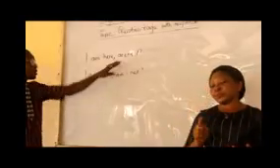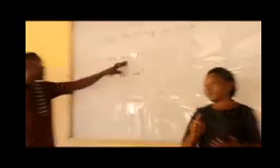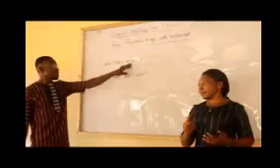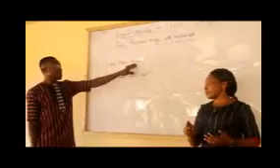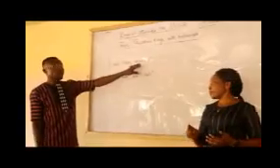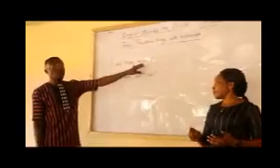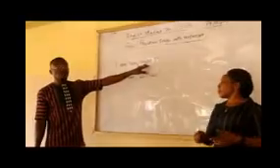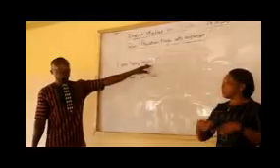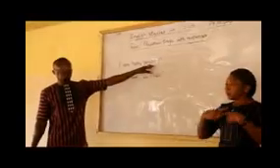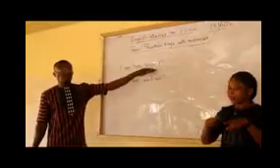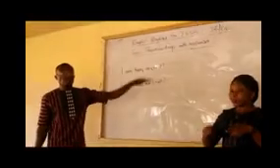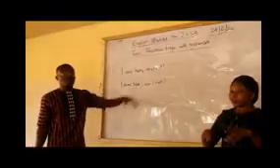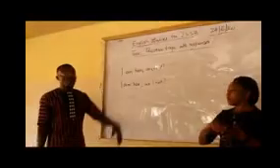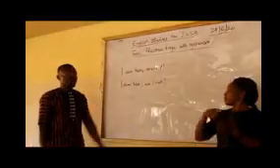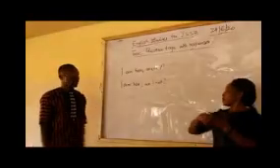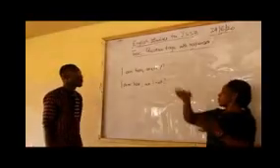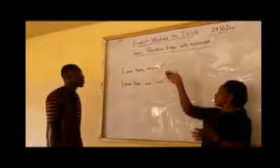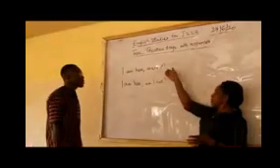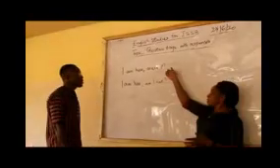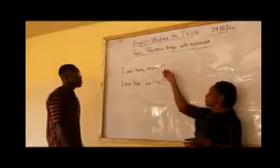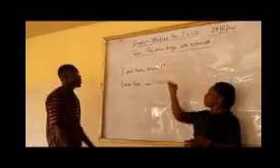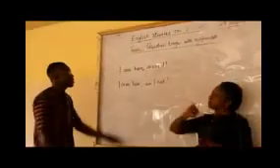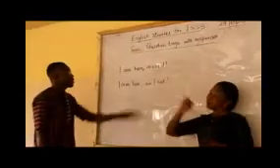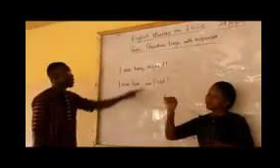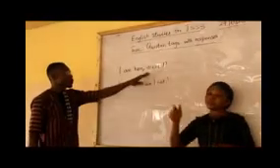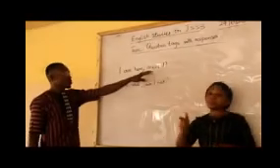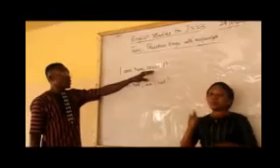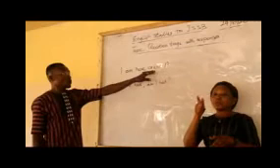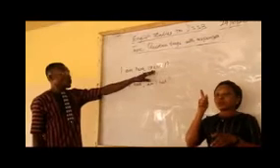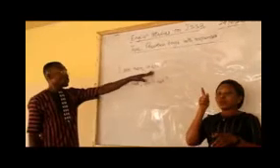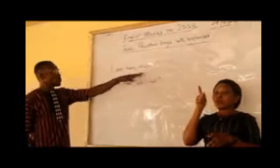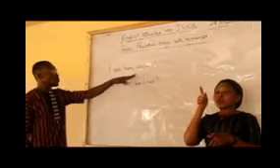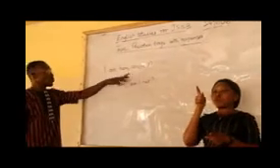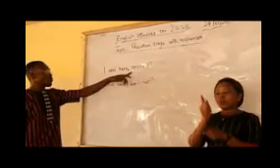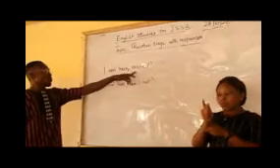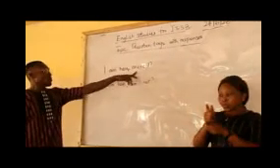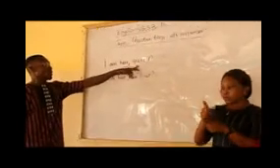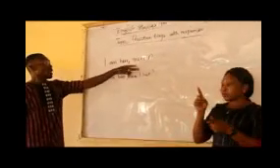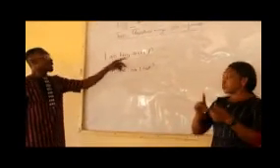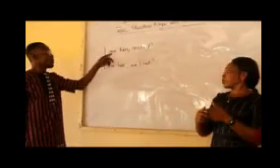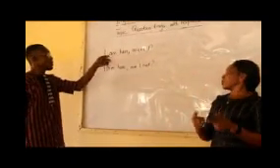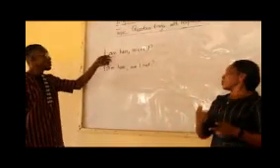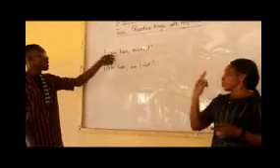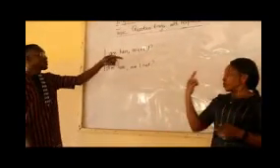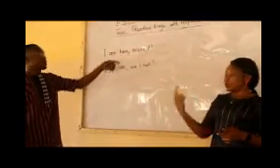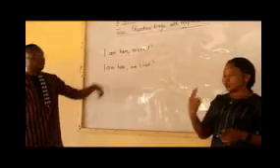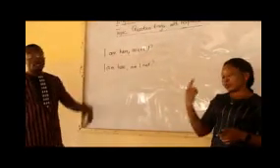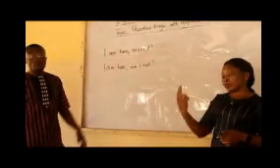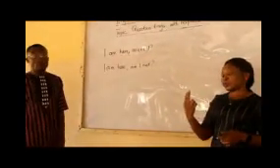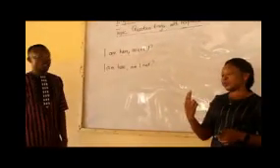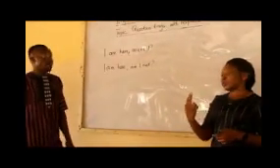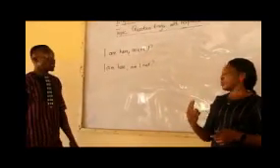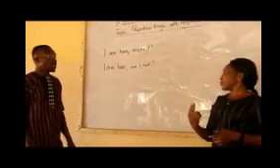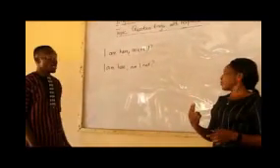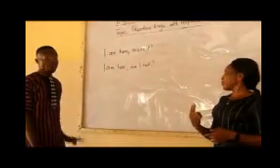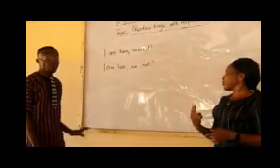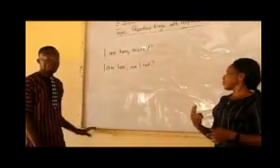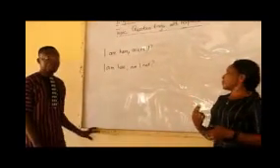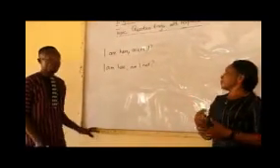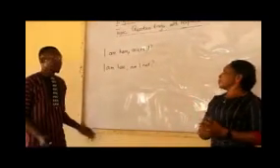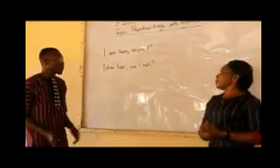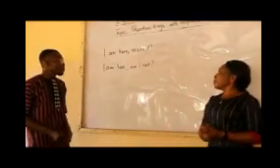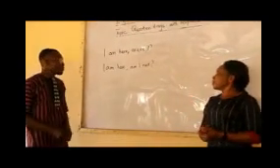normally, this is the tag, the construction that we use to form a tag for this kind of statement. Aren't